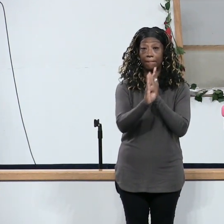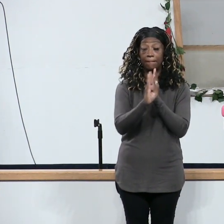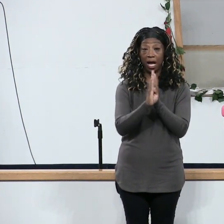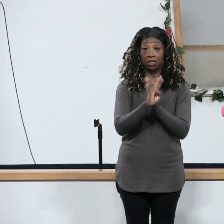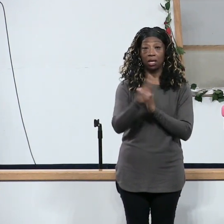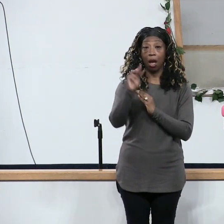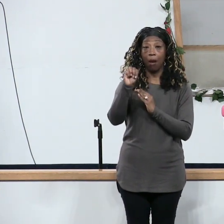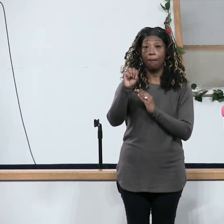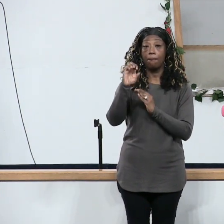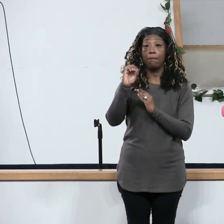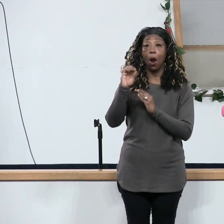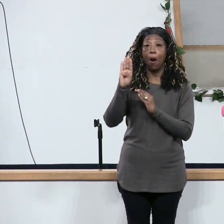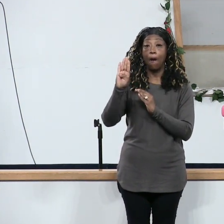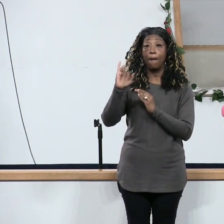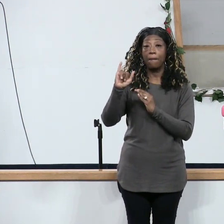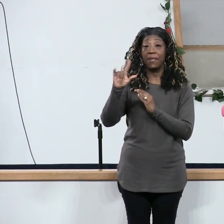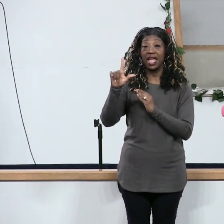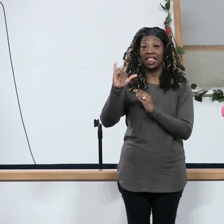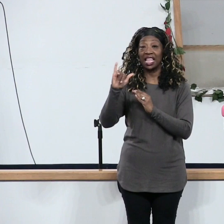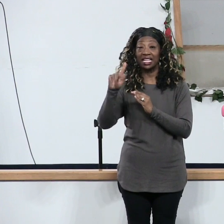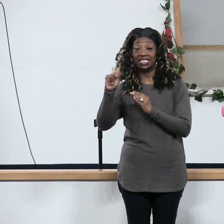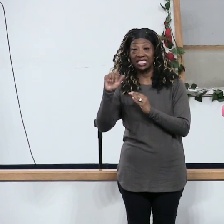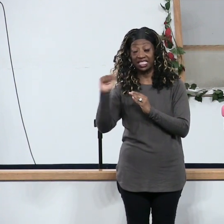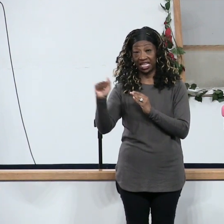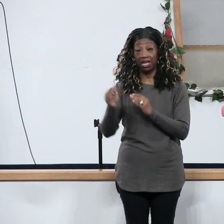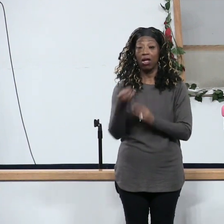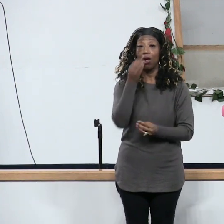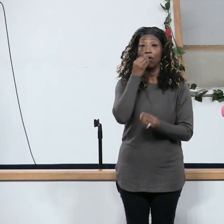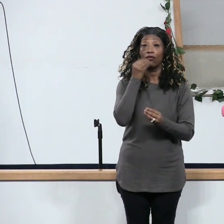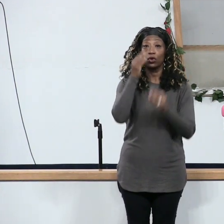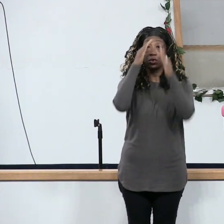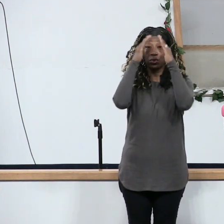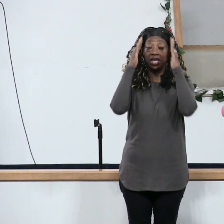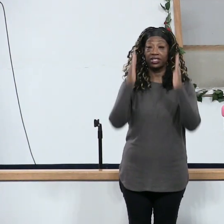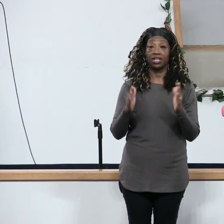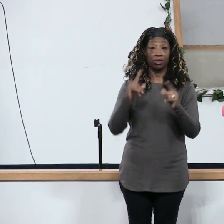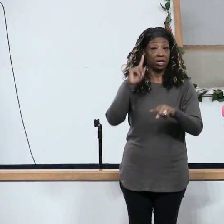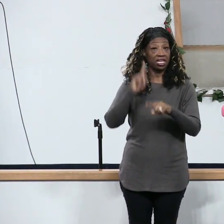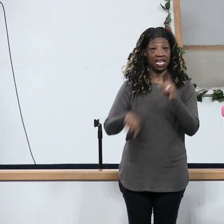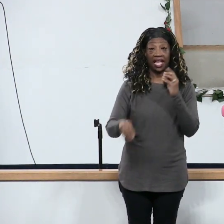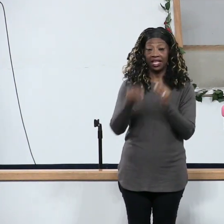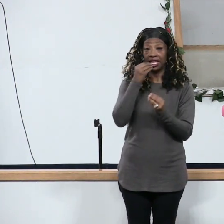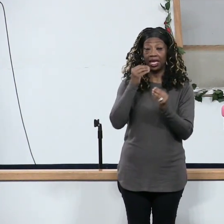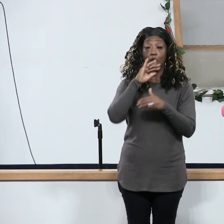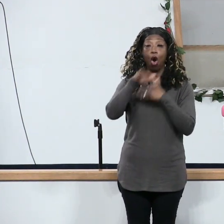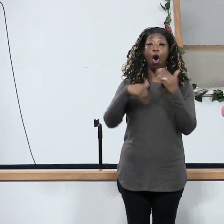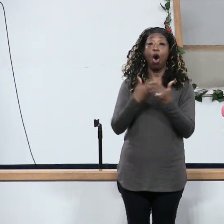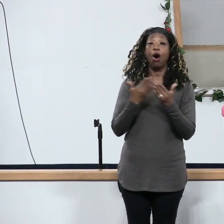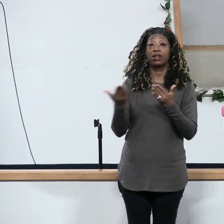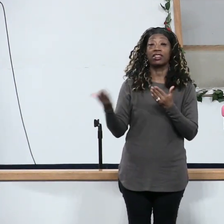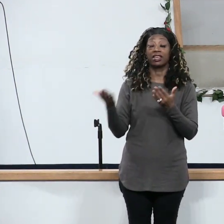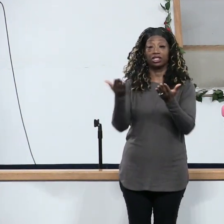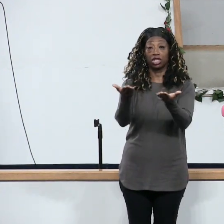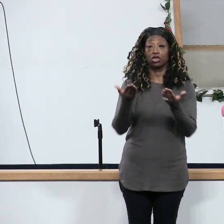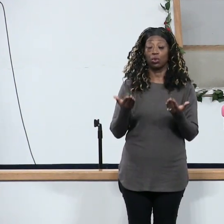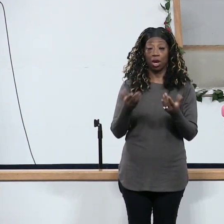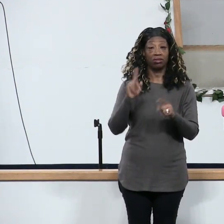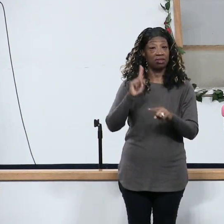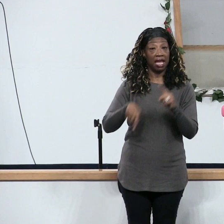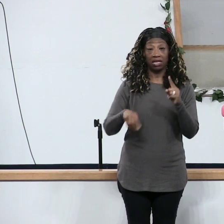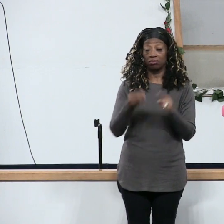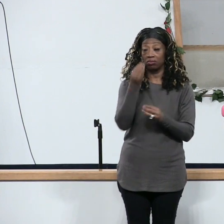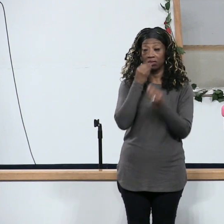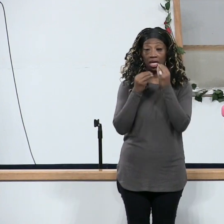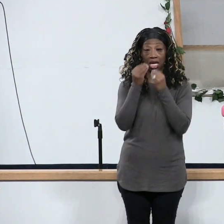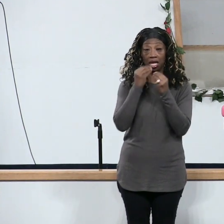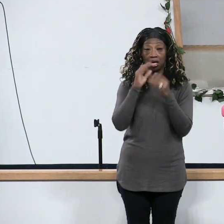mobility. Food and shelter. You can't eat all of the stuff you want, and you probably shouldn't. But you can't eat all of it,